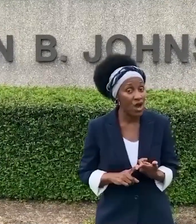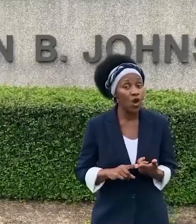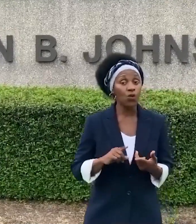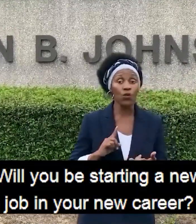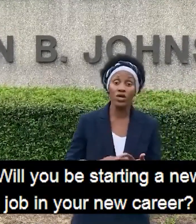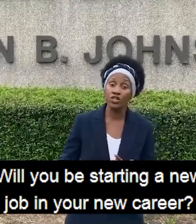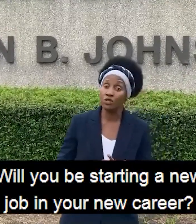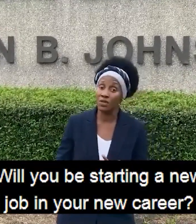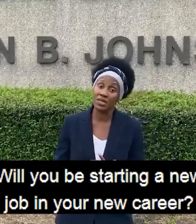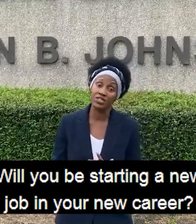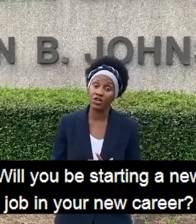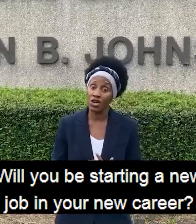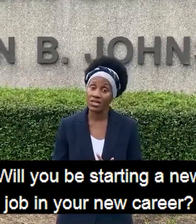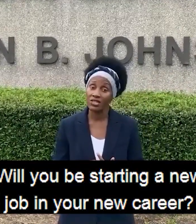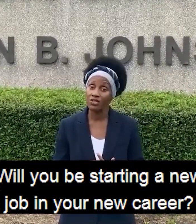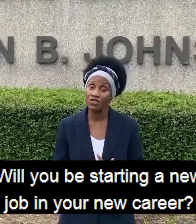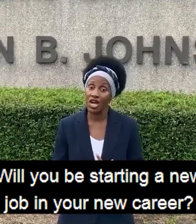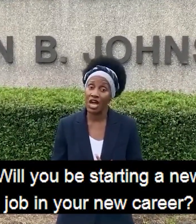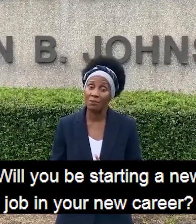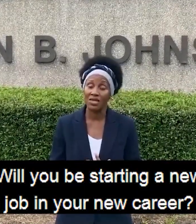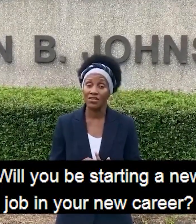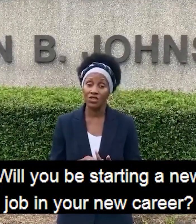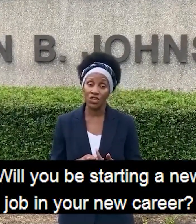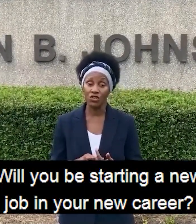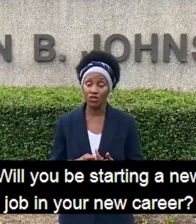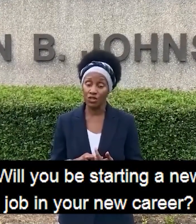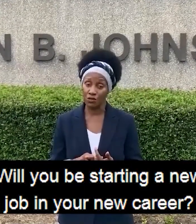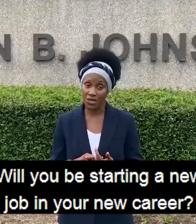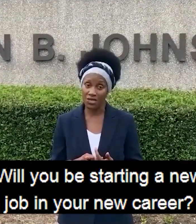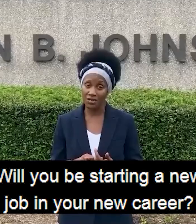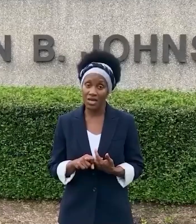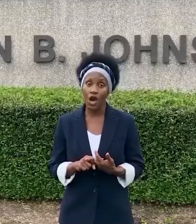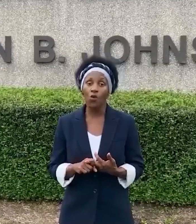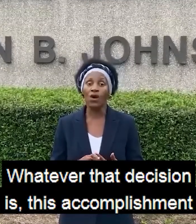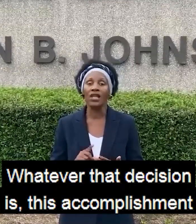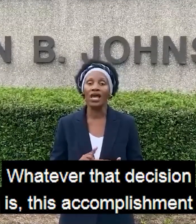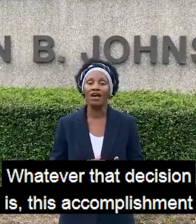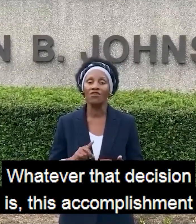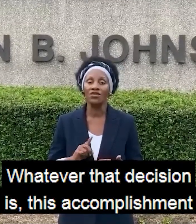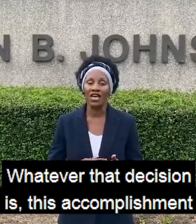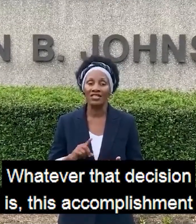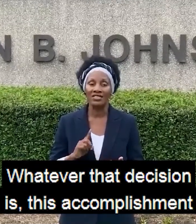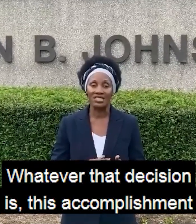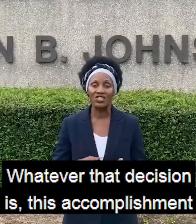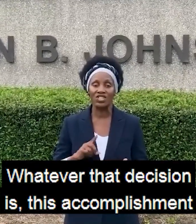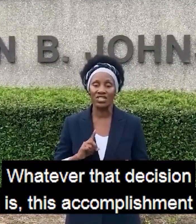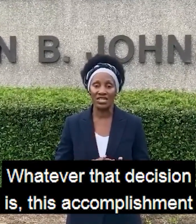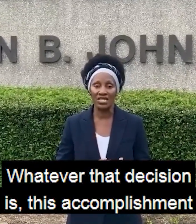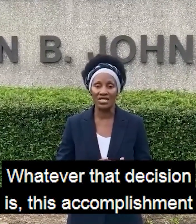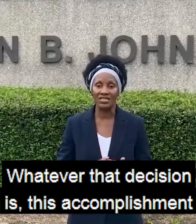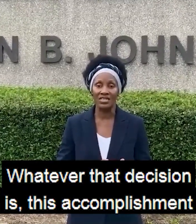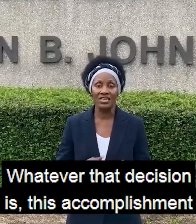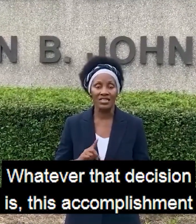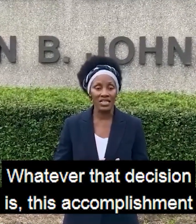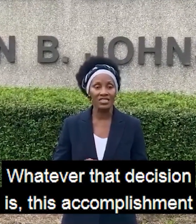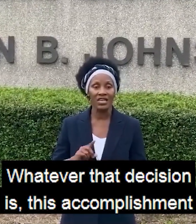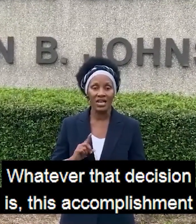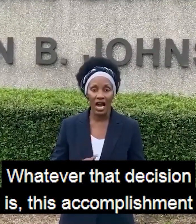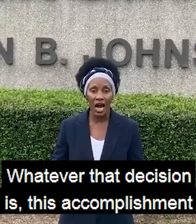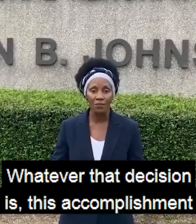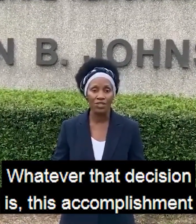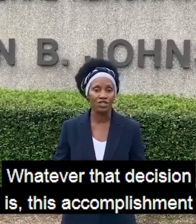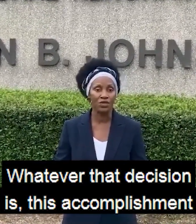education? Will you be starting a new job in your new career? Whatever that decision is,